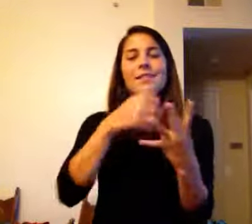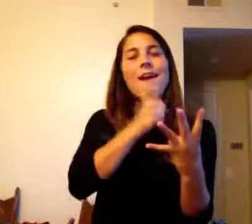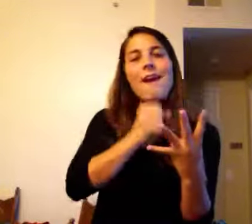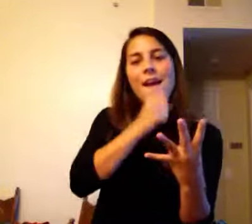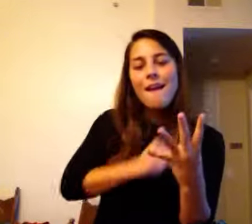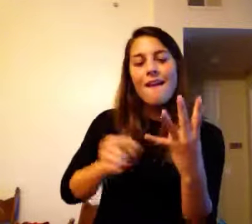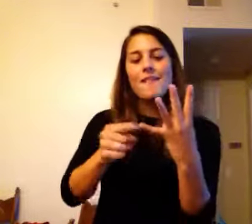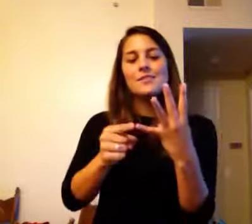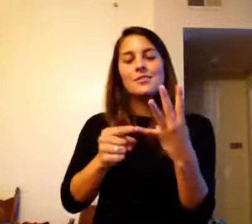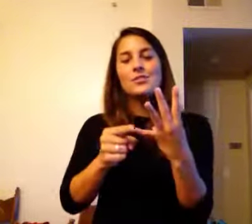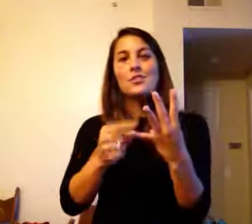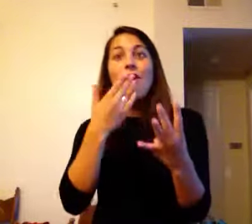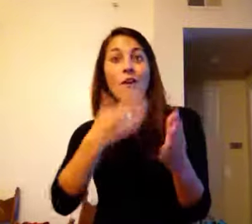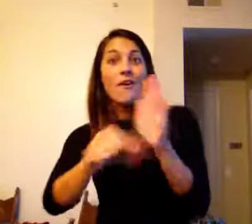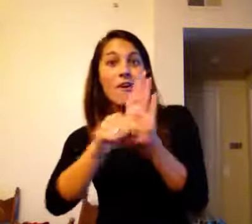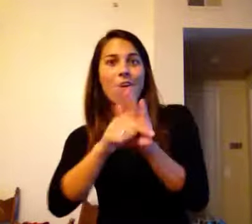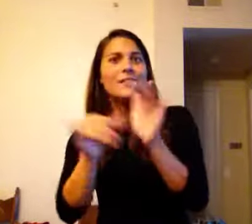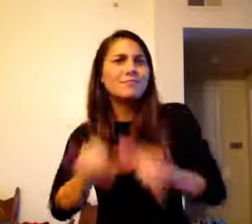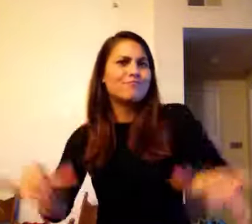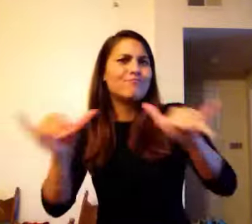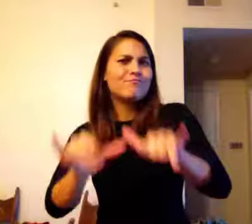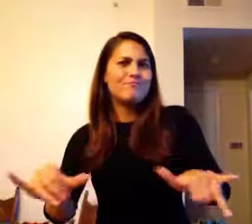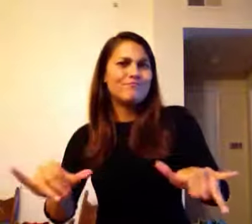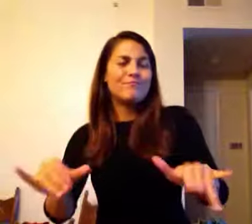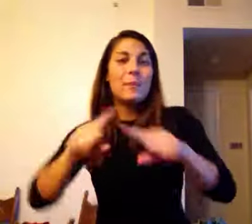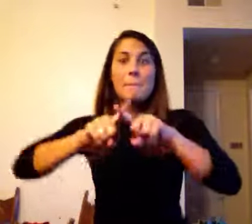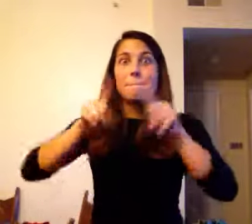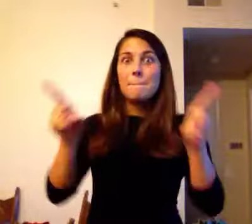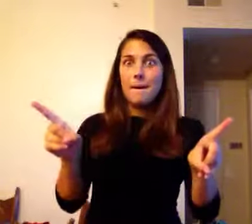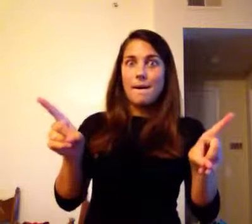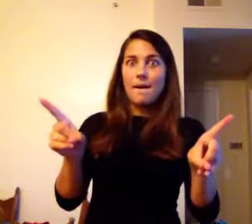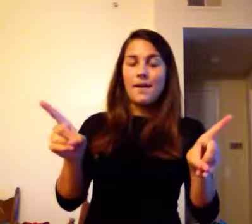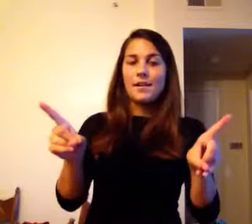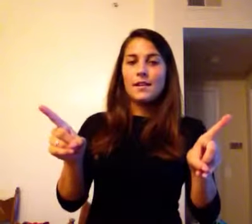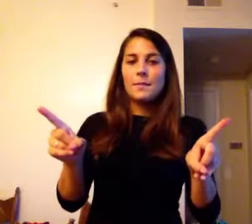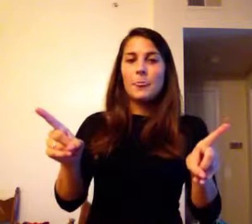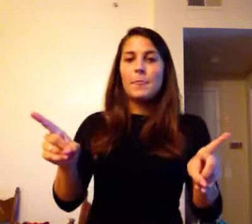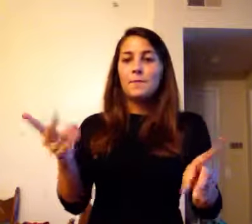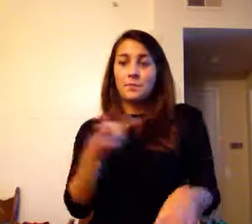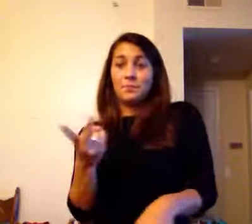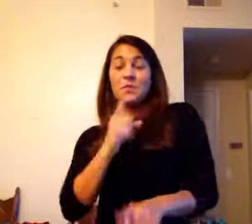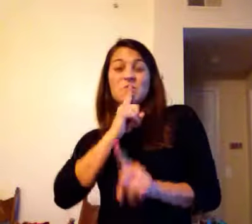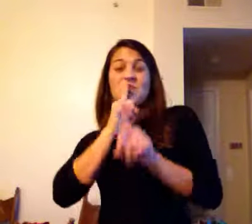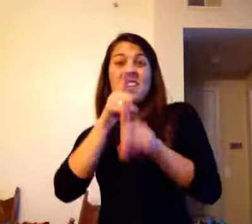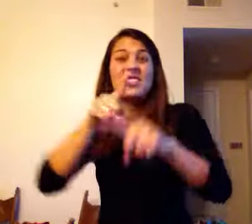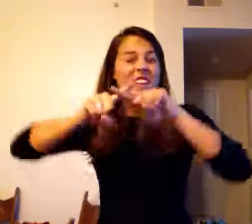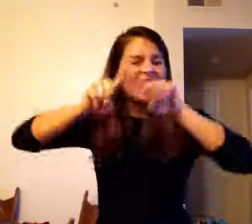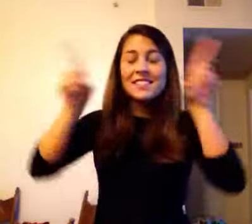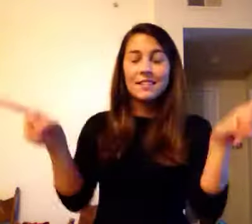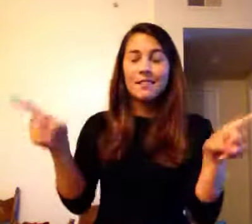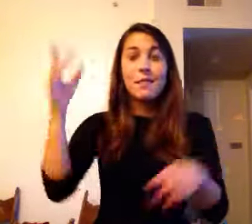grades. Even so, they react quite differently to the pop quiz because they have different